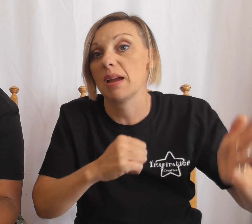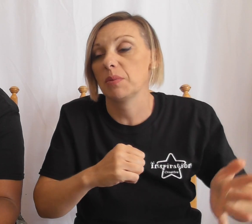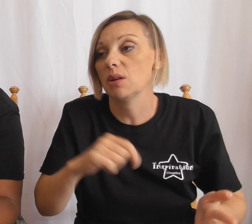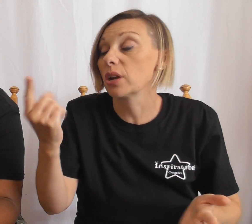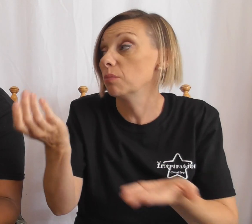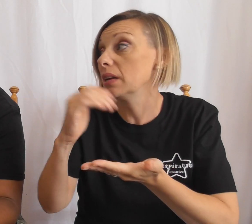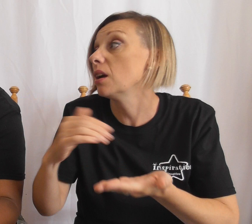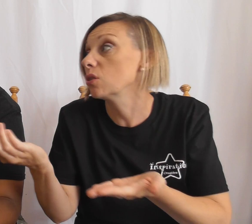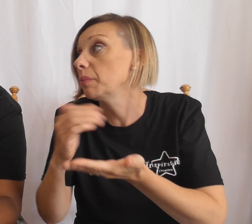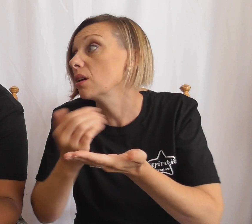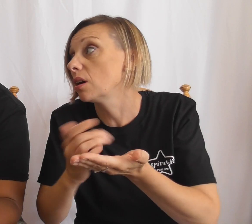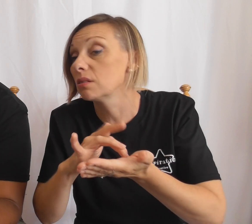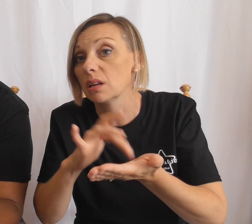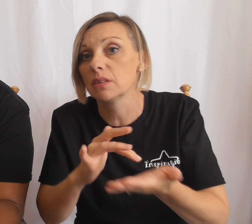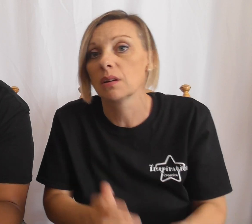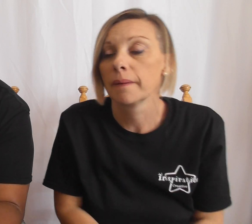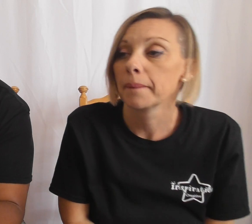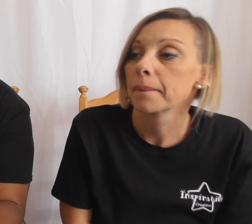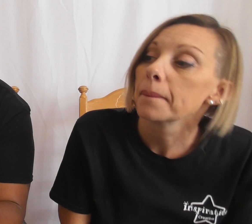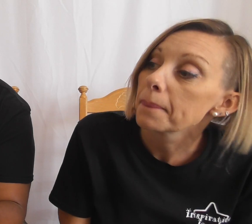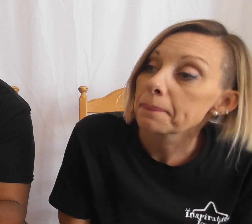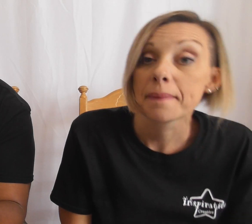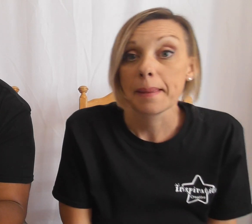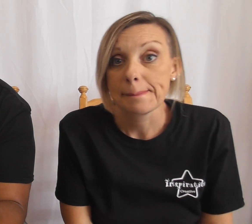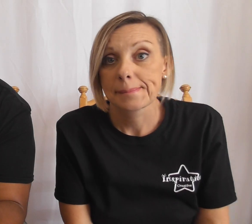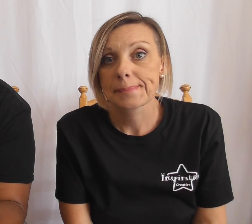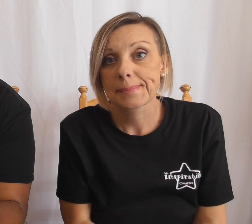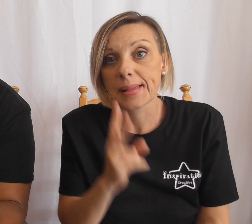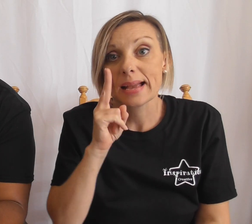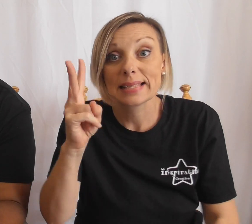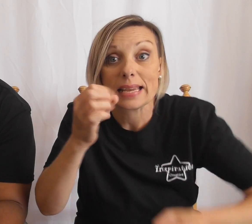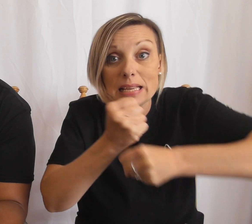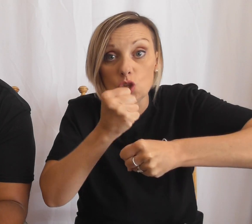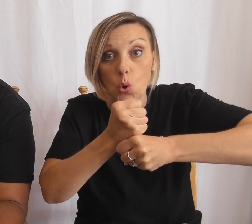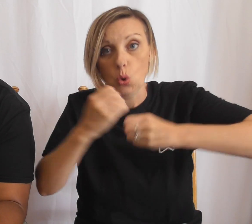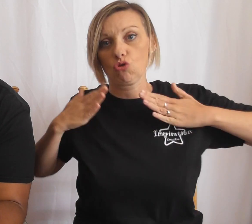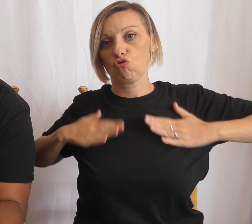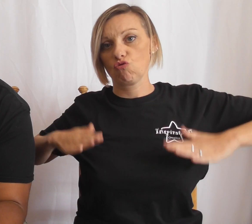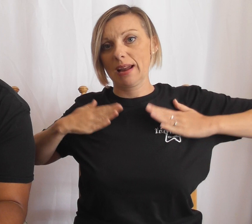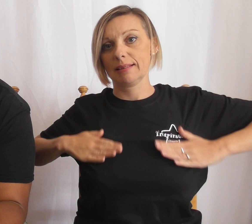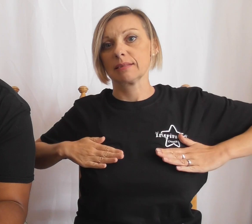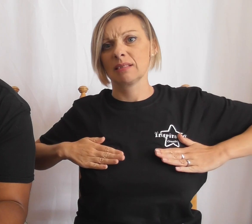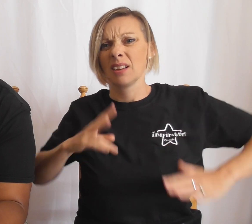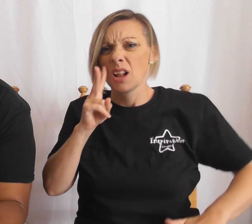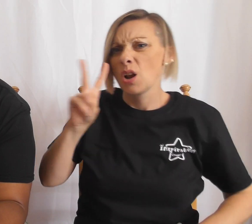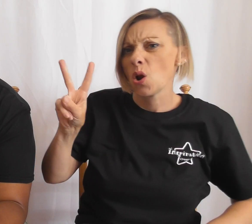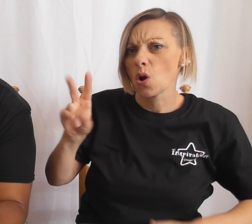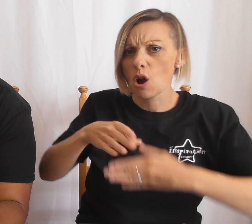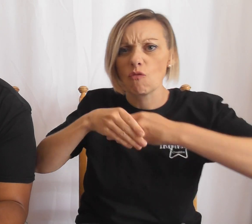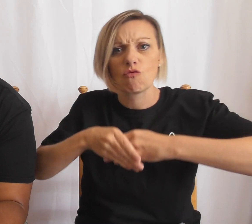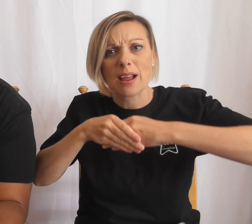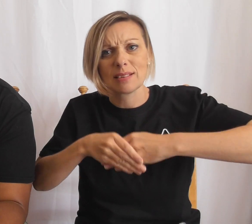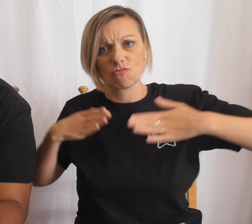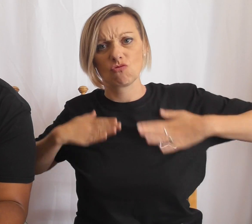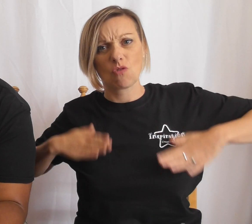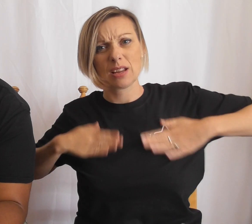shop maybe, or it could be a garden centre. You can see the way George is dressed and the way his friend is dressed. Now